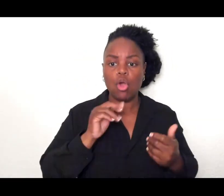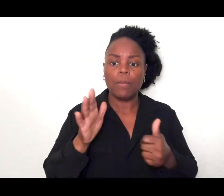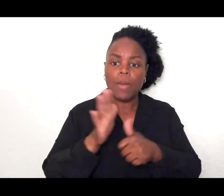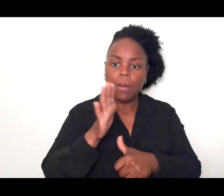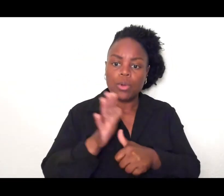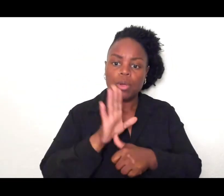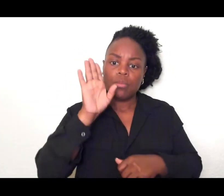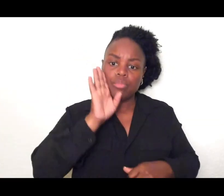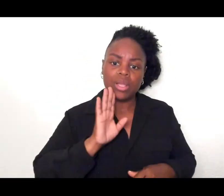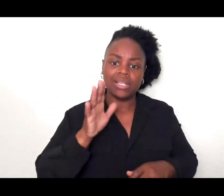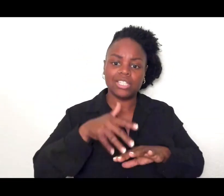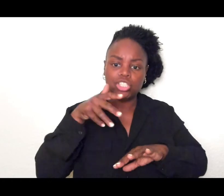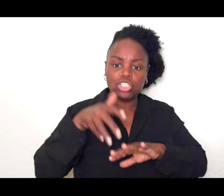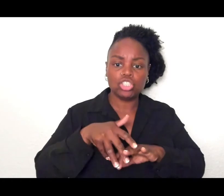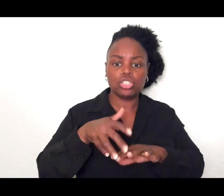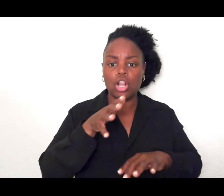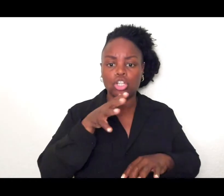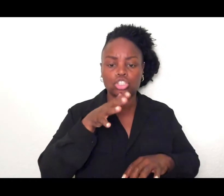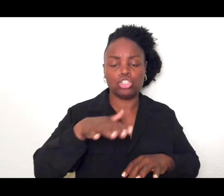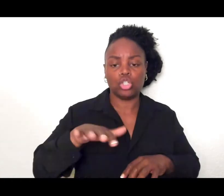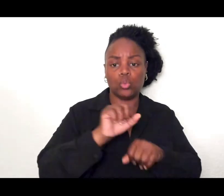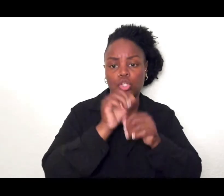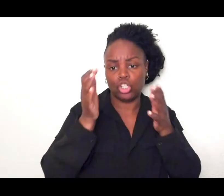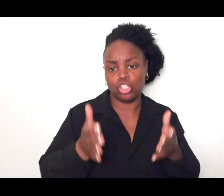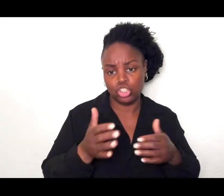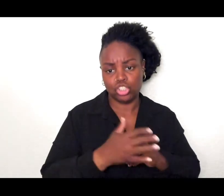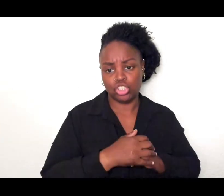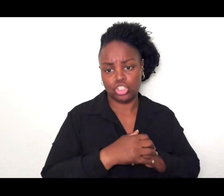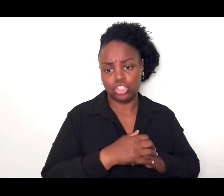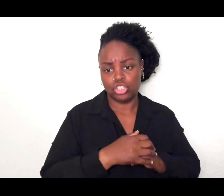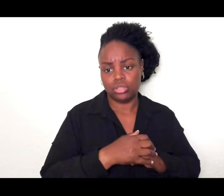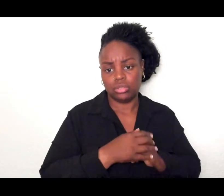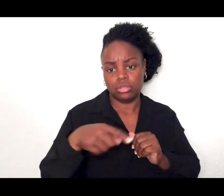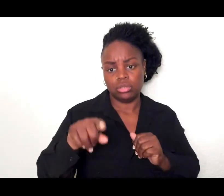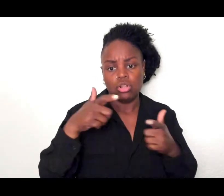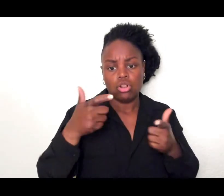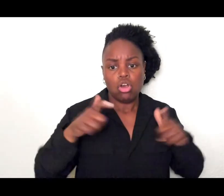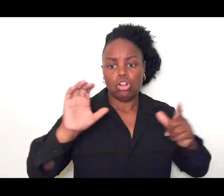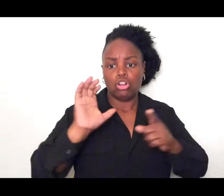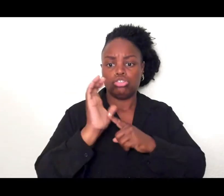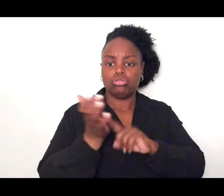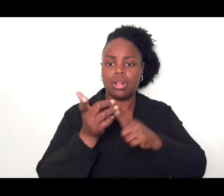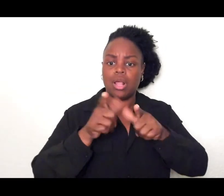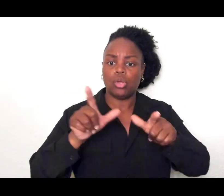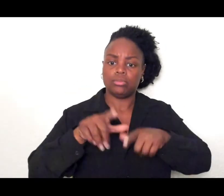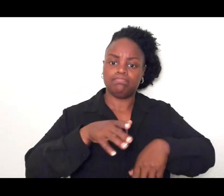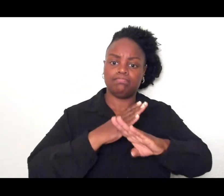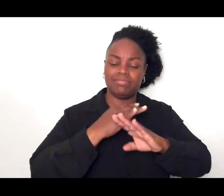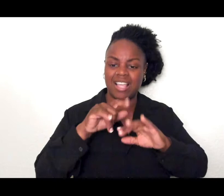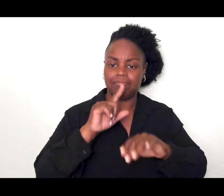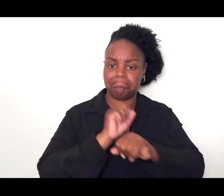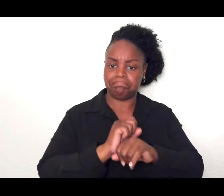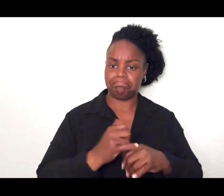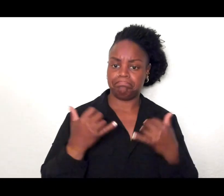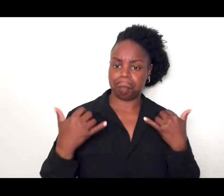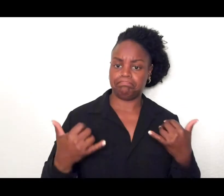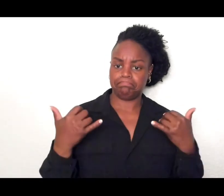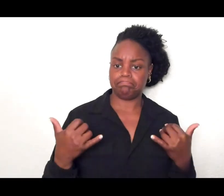us from the global south also are really getting hit hard by climate change. The air quality